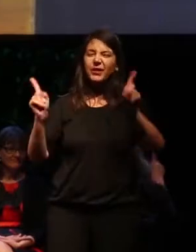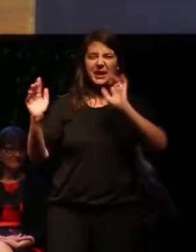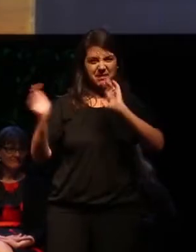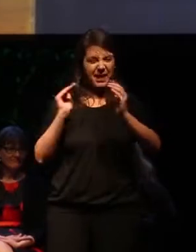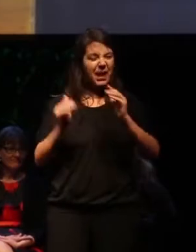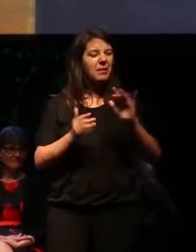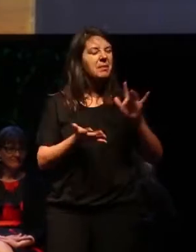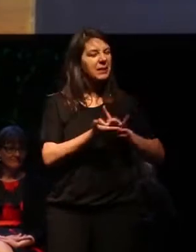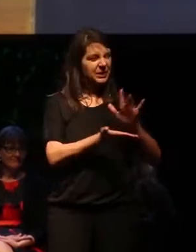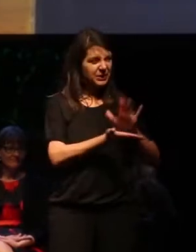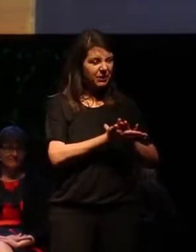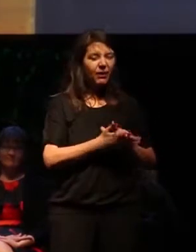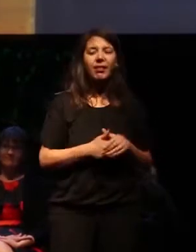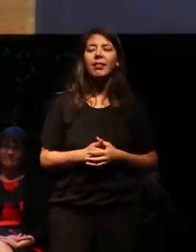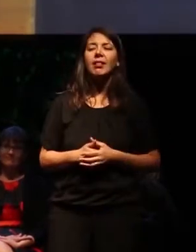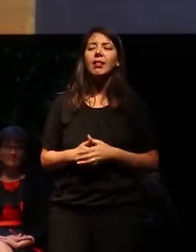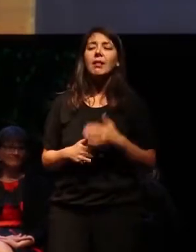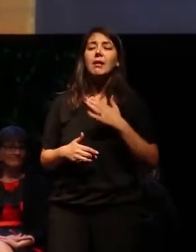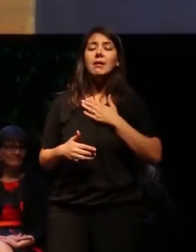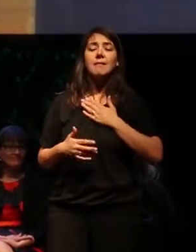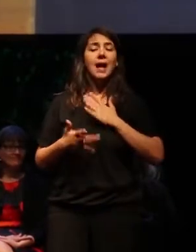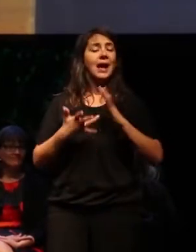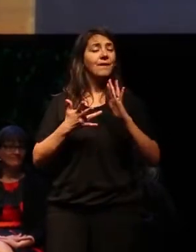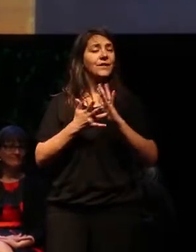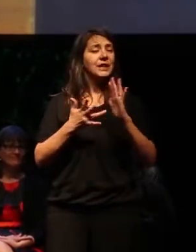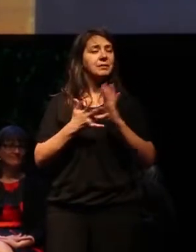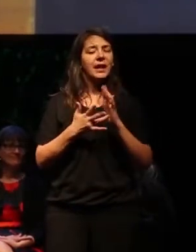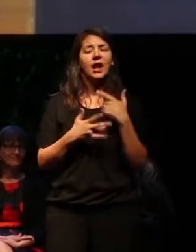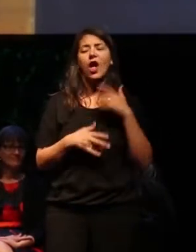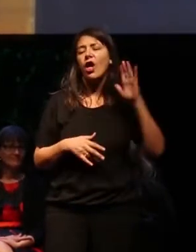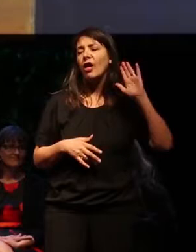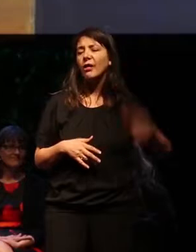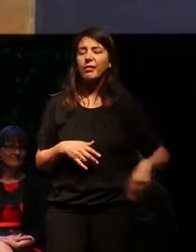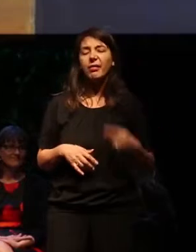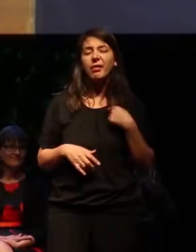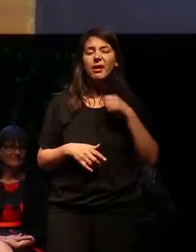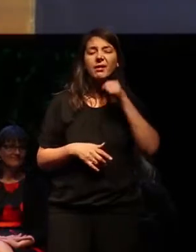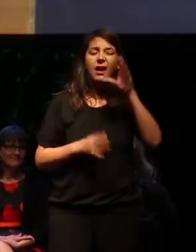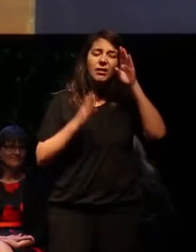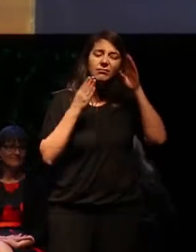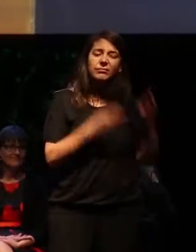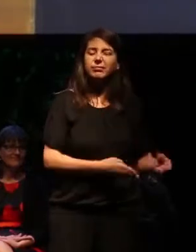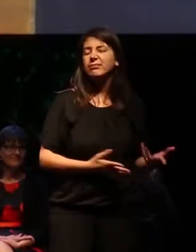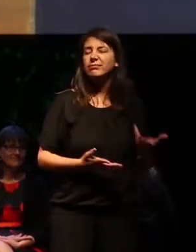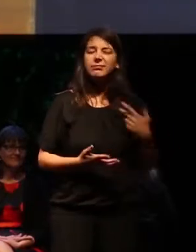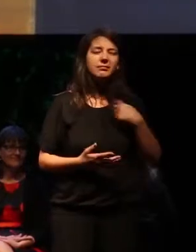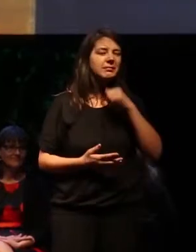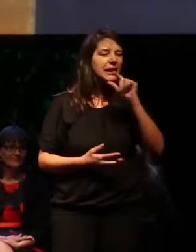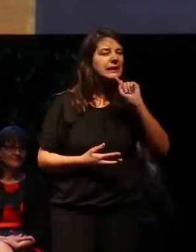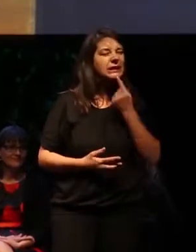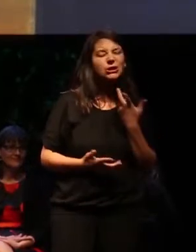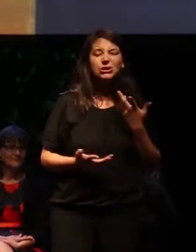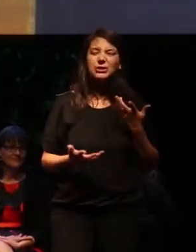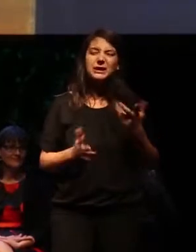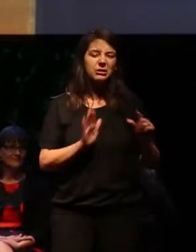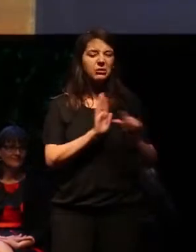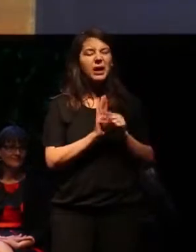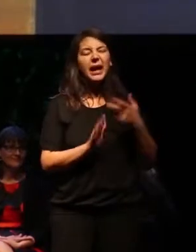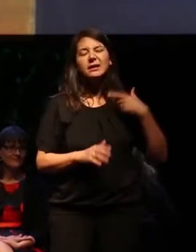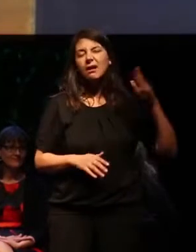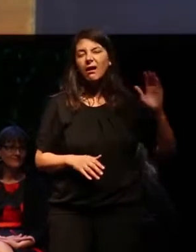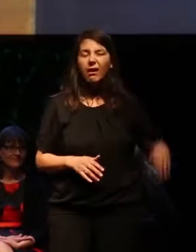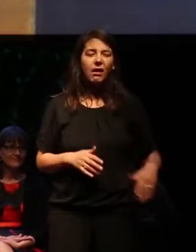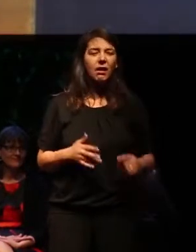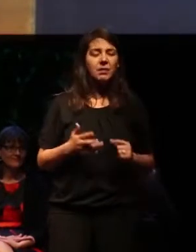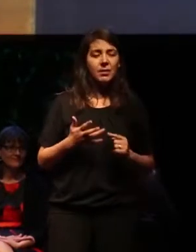school. My freshman year, I didn't take it seriously. I didn't care about my grades. It wasn't until sophomore